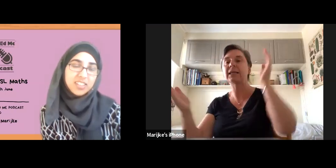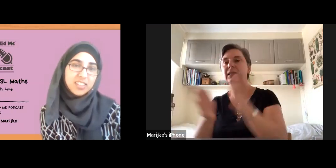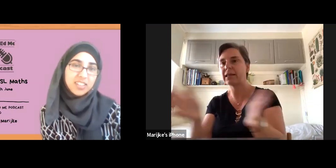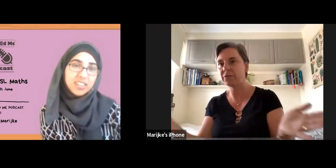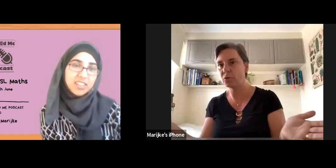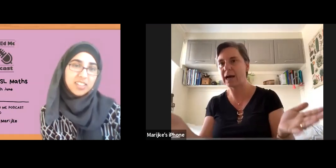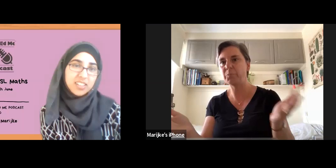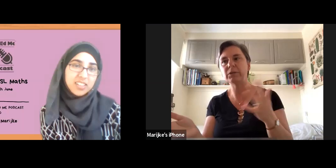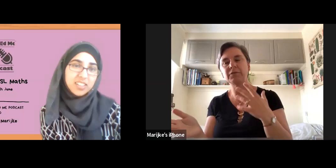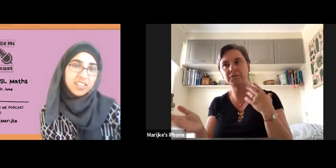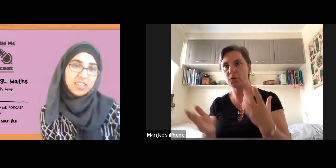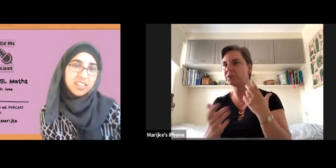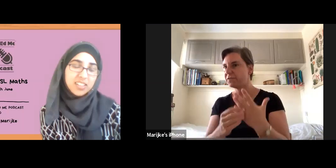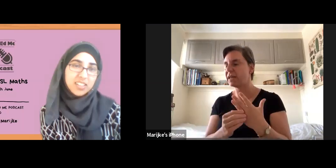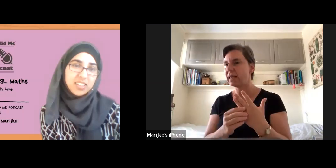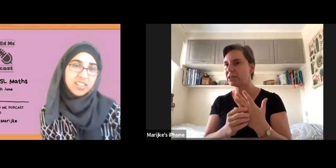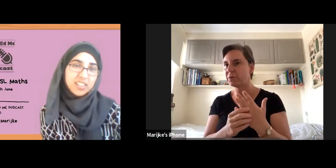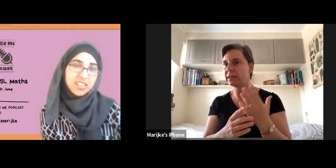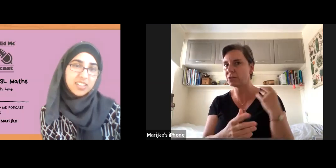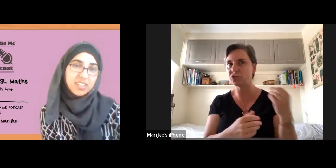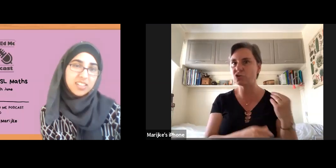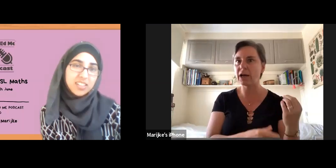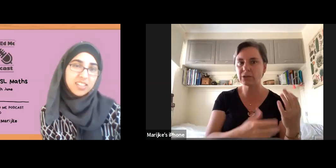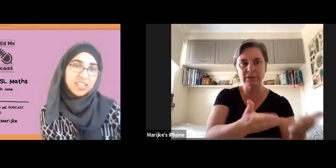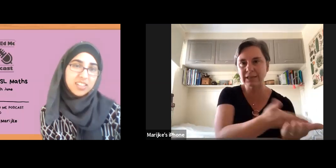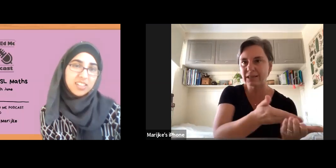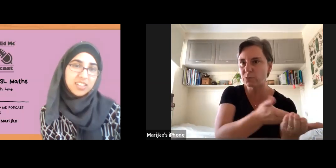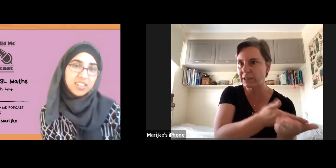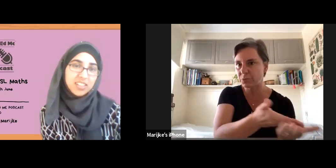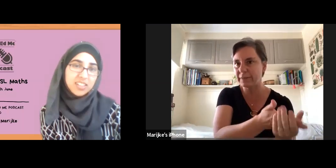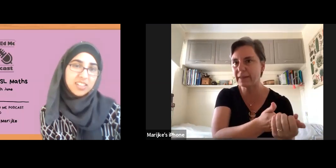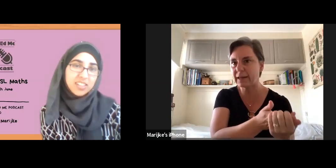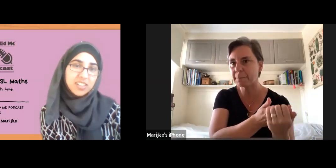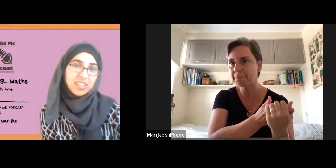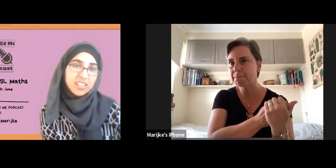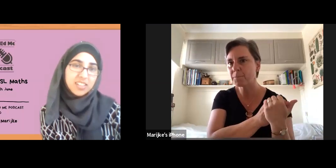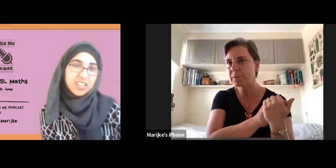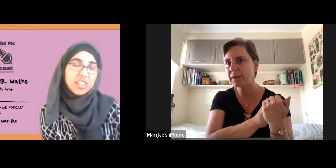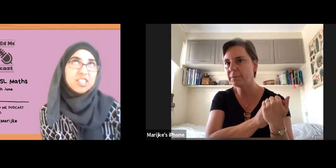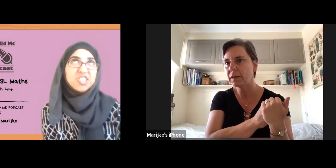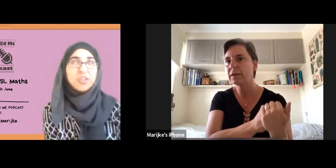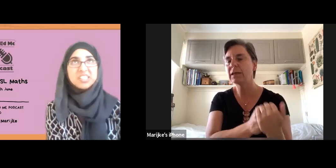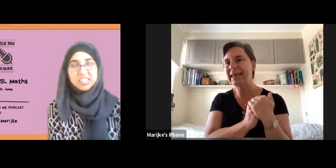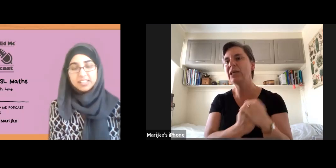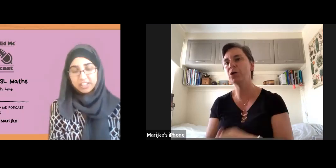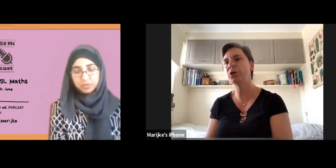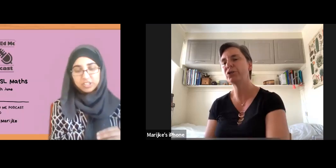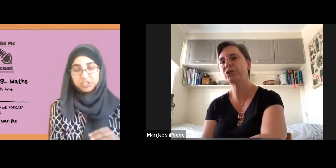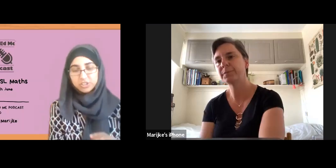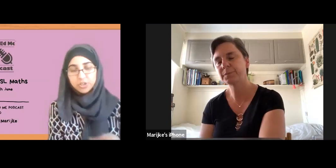extend their vocab, but the first thing is really, does the child understand what is written there? Yeah. So in sign language, do you